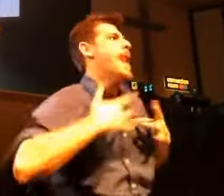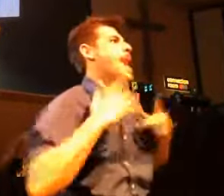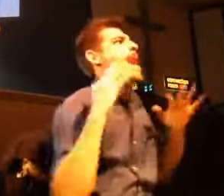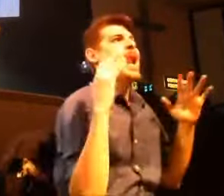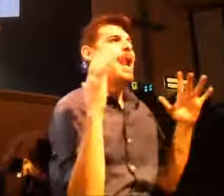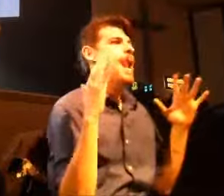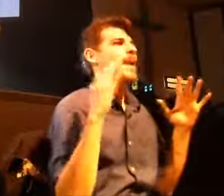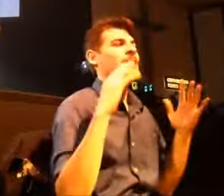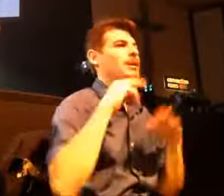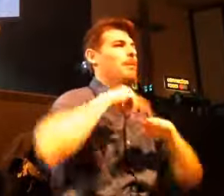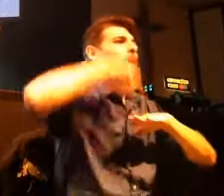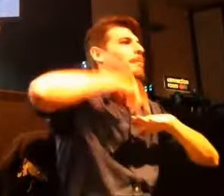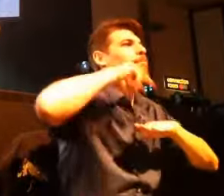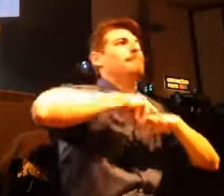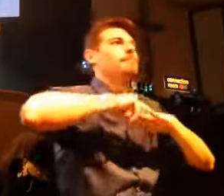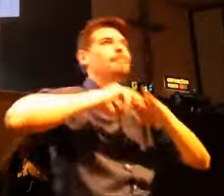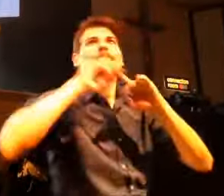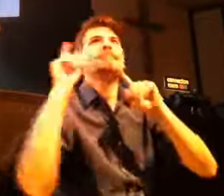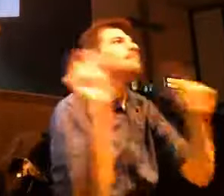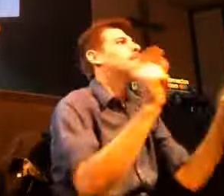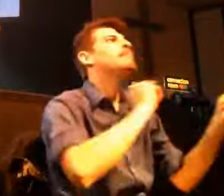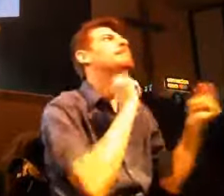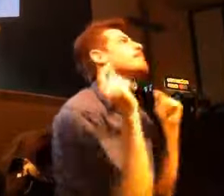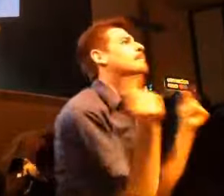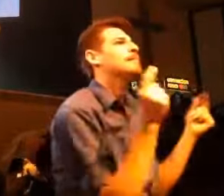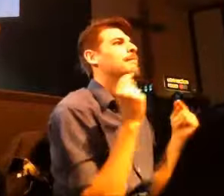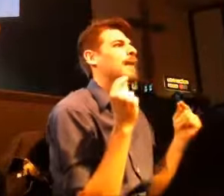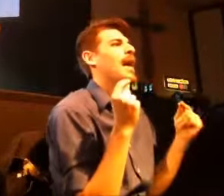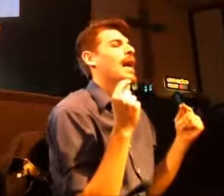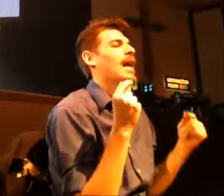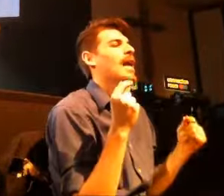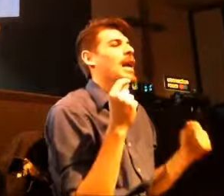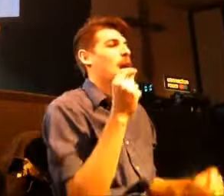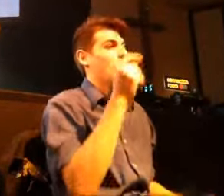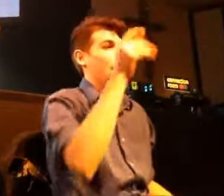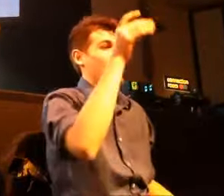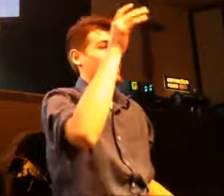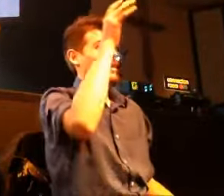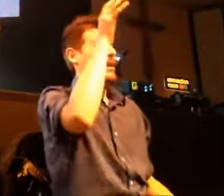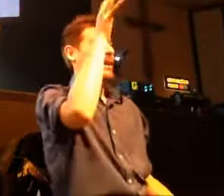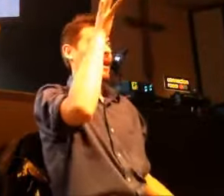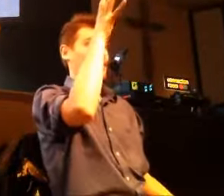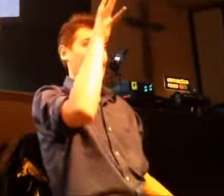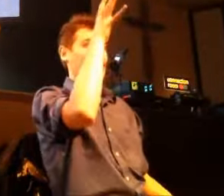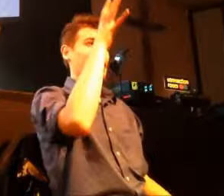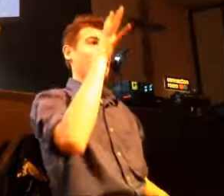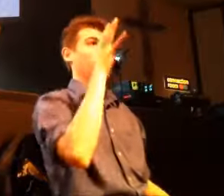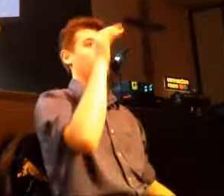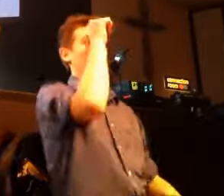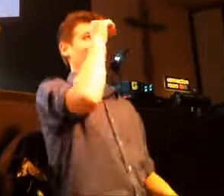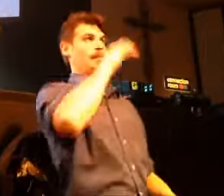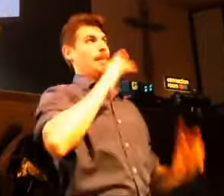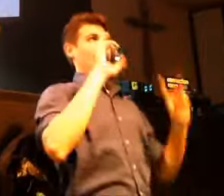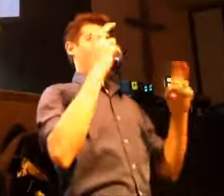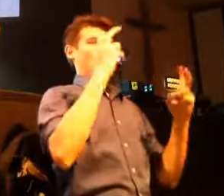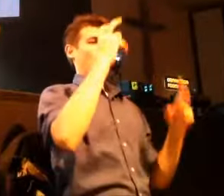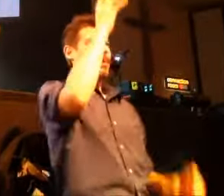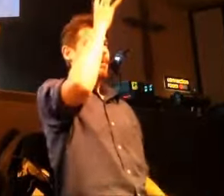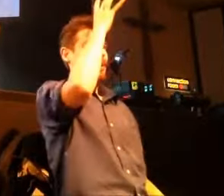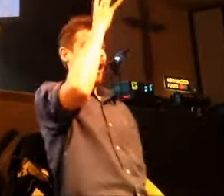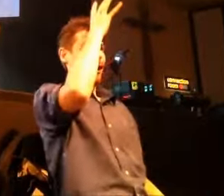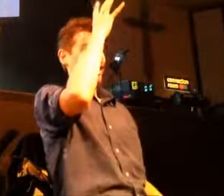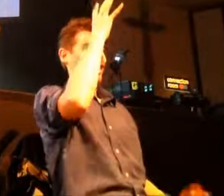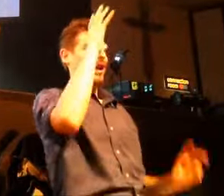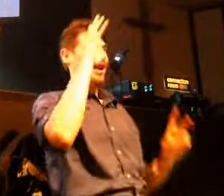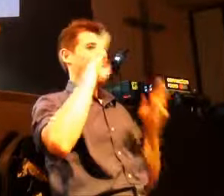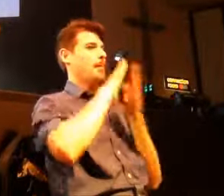being that bounced off walls, used that male parent as a trampoline many times. Had to be